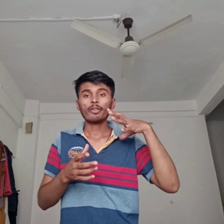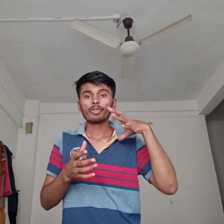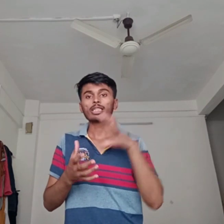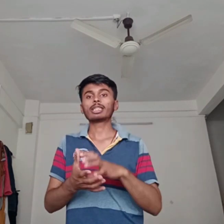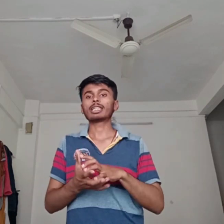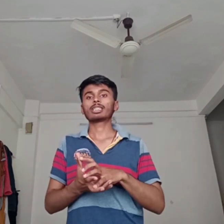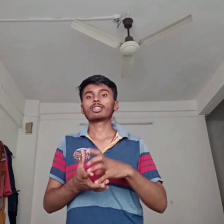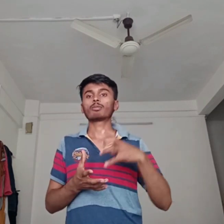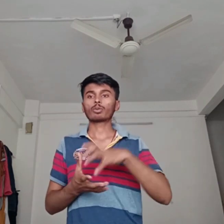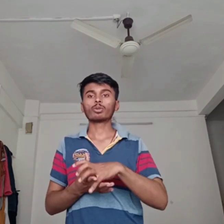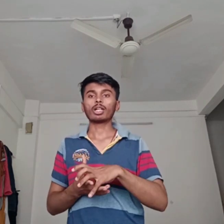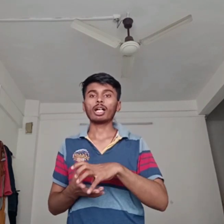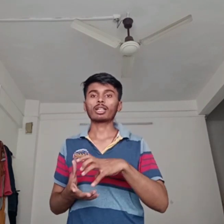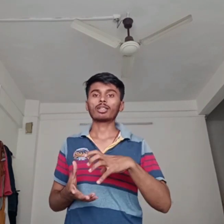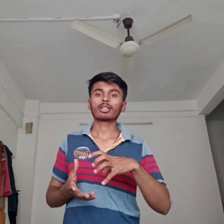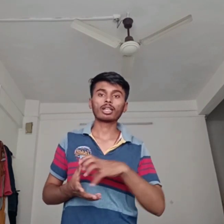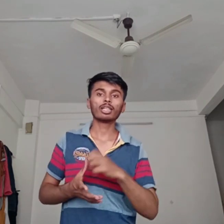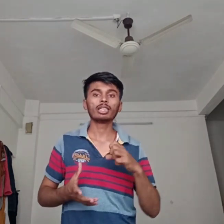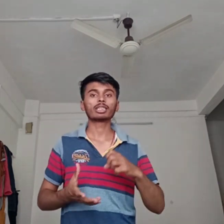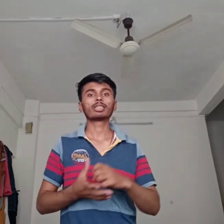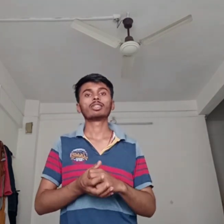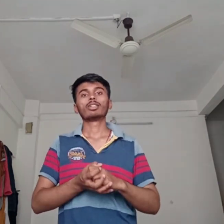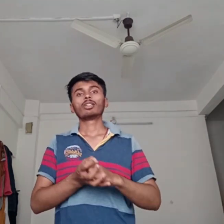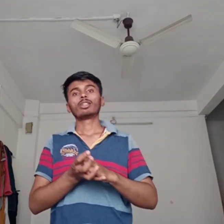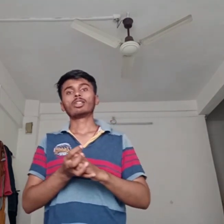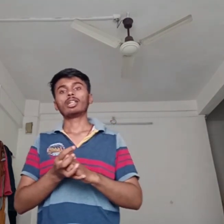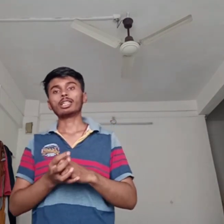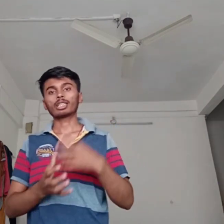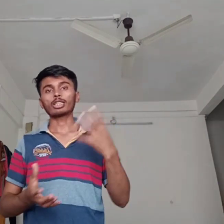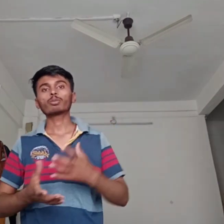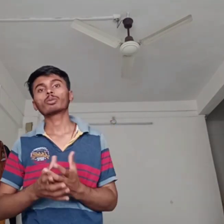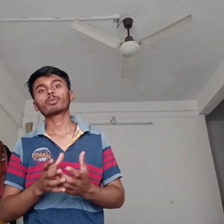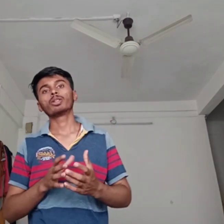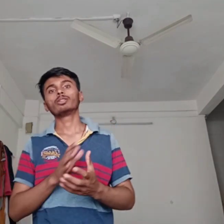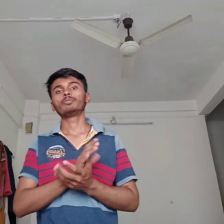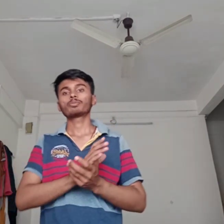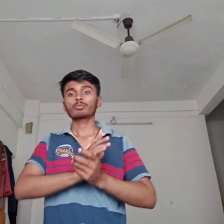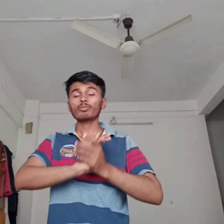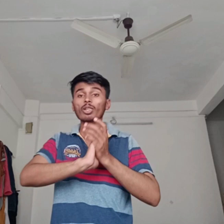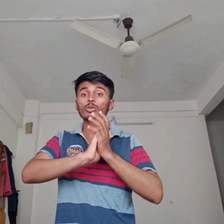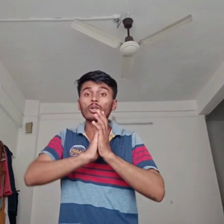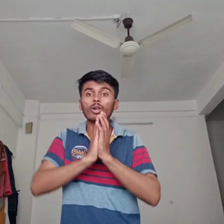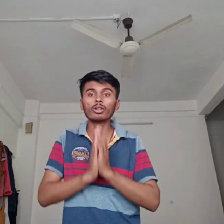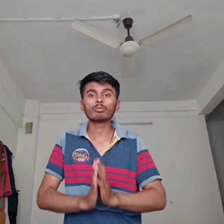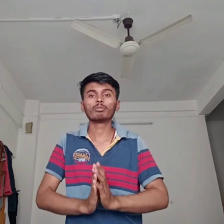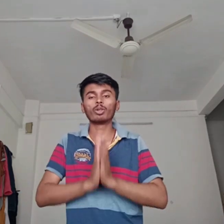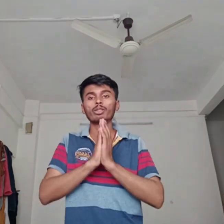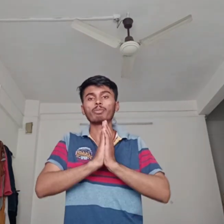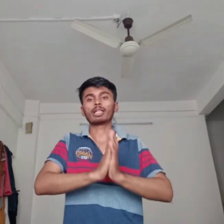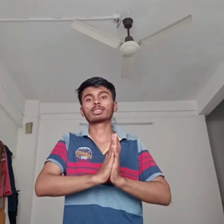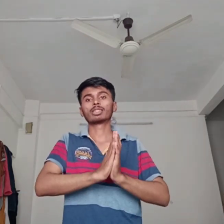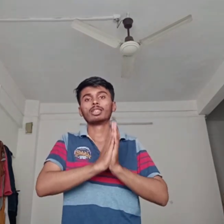this digested food are collect and transport to all body parts.